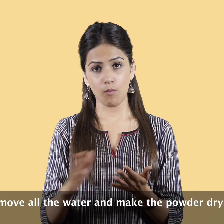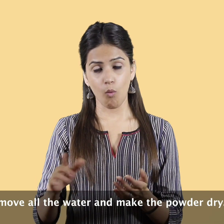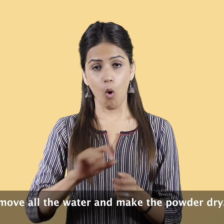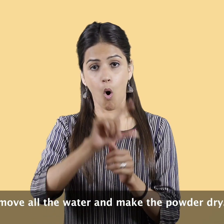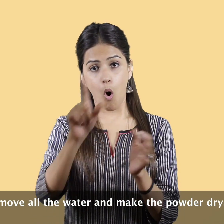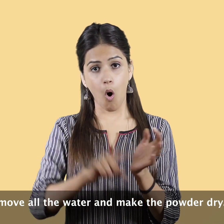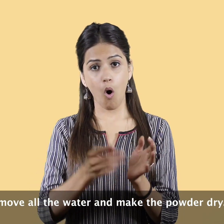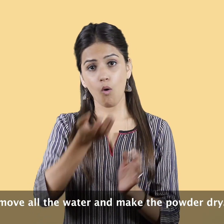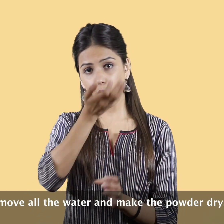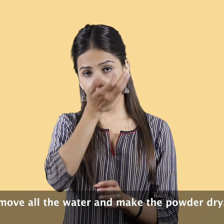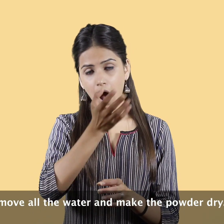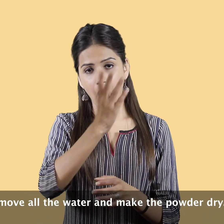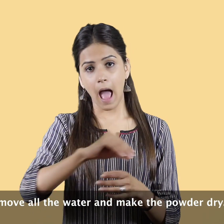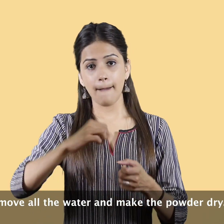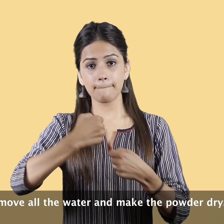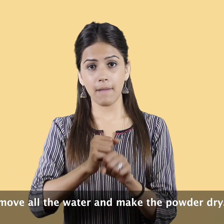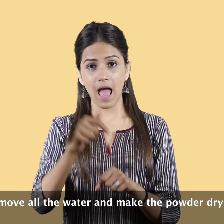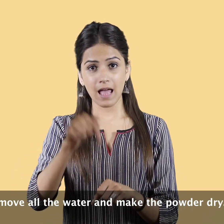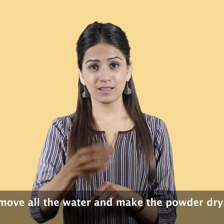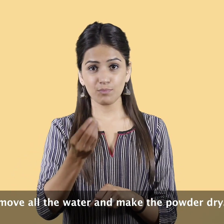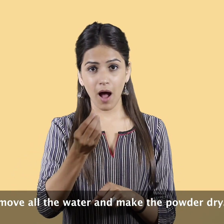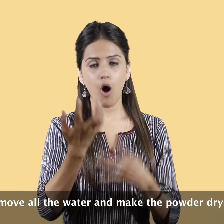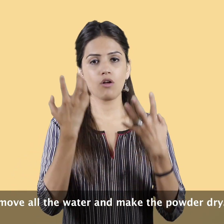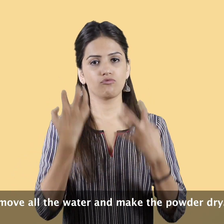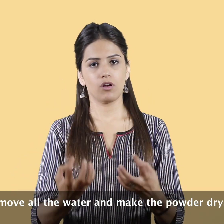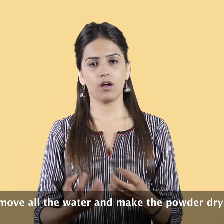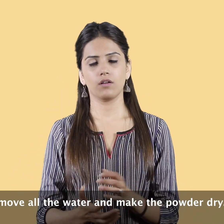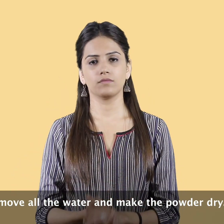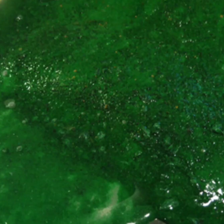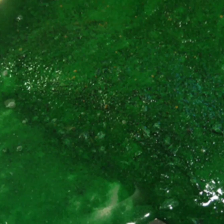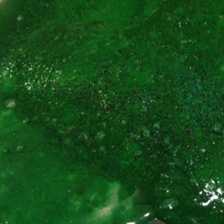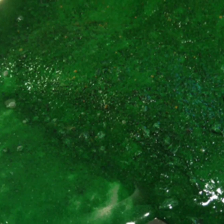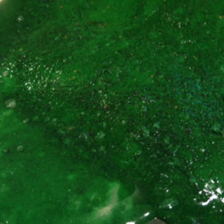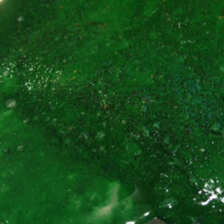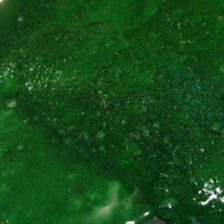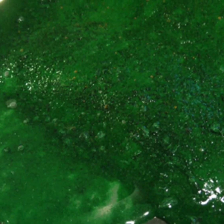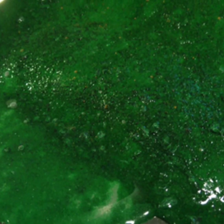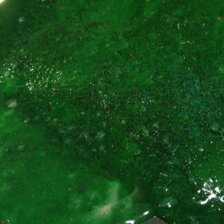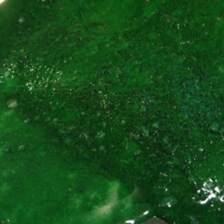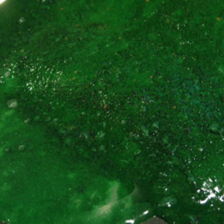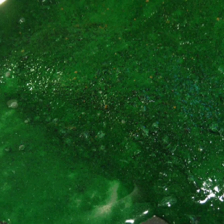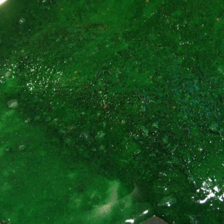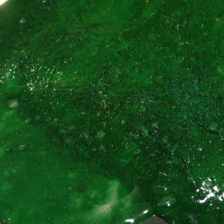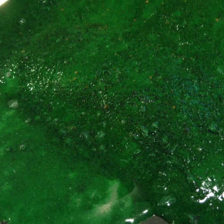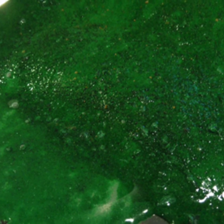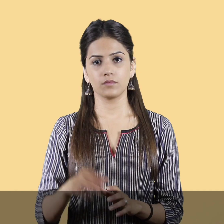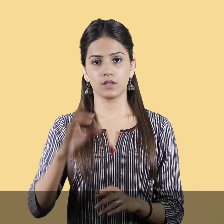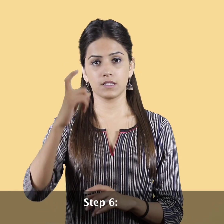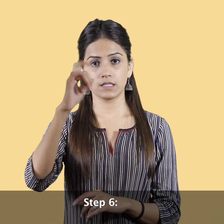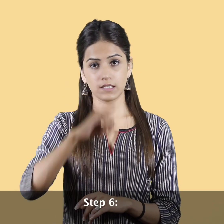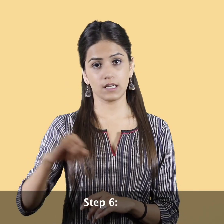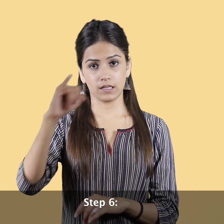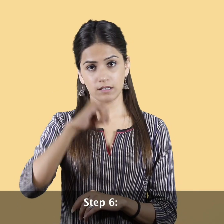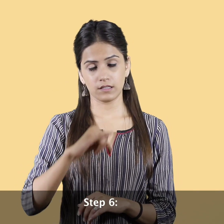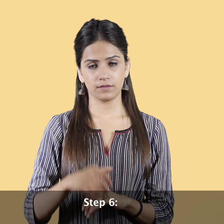Remove all the water and make the powder dry. Step 6.